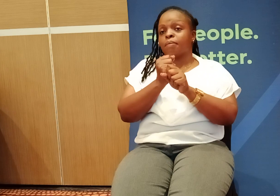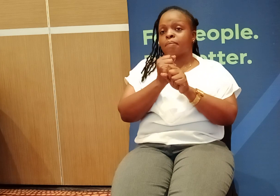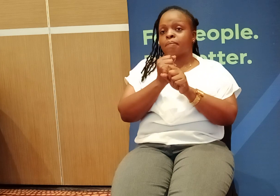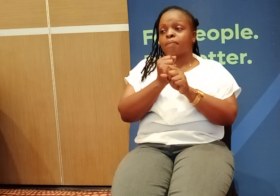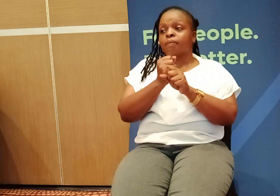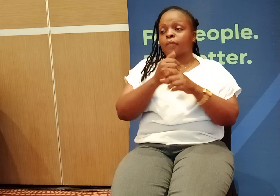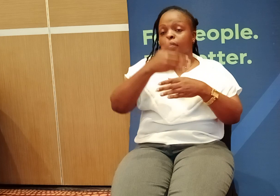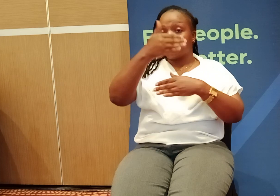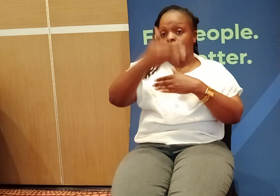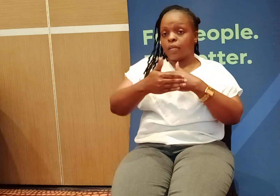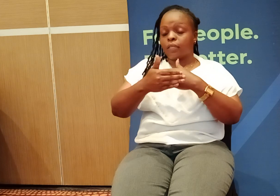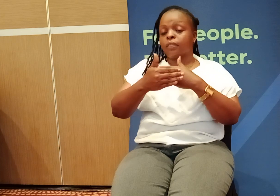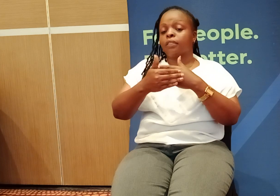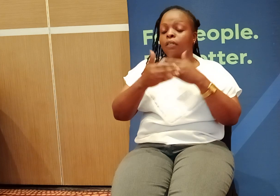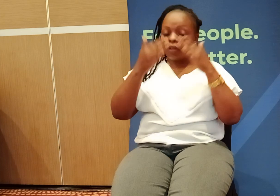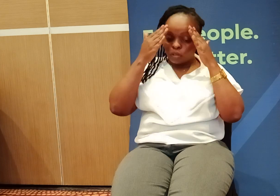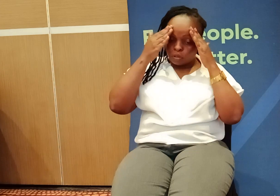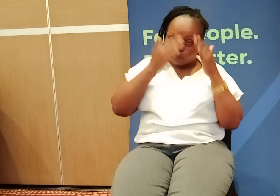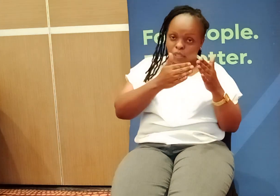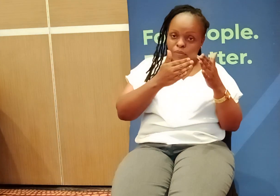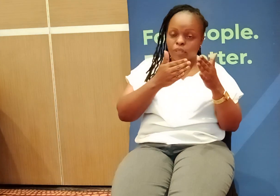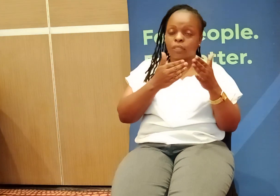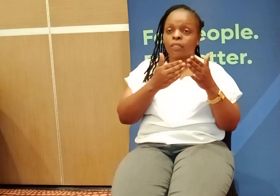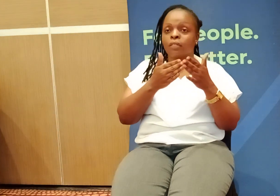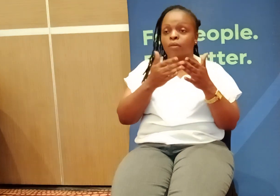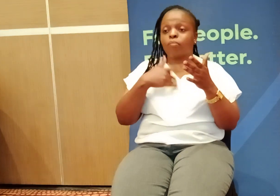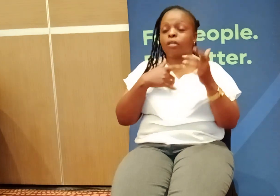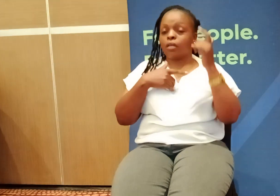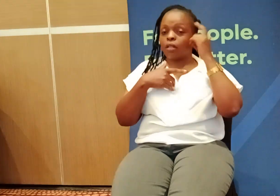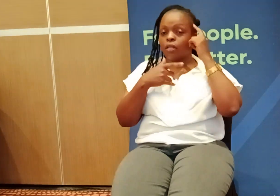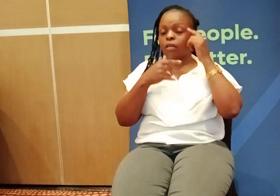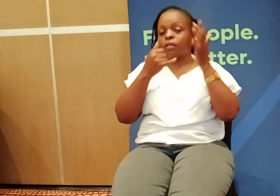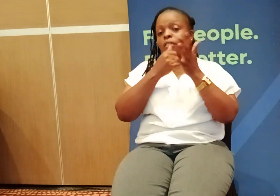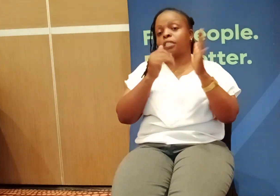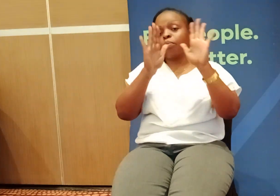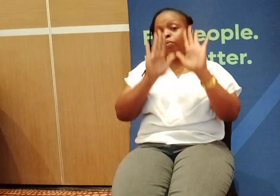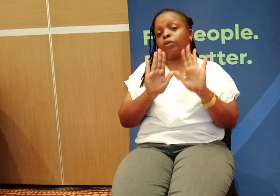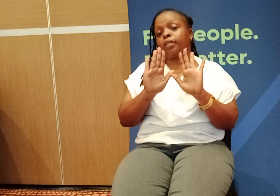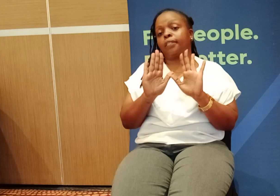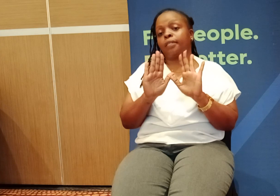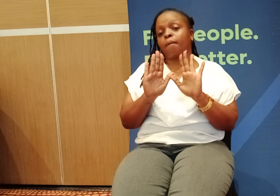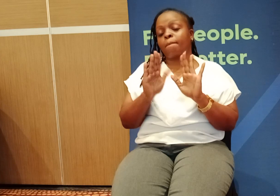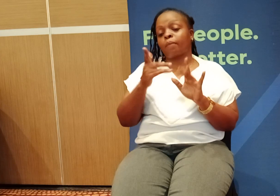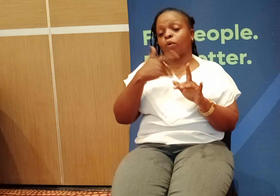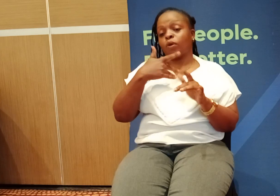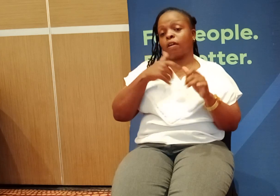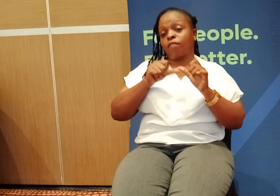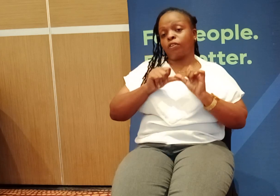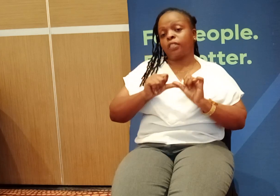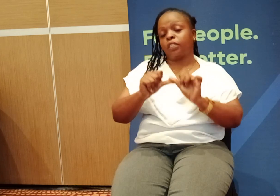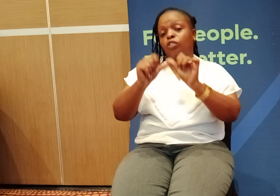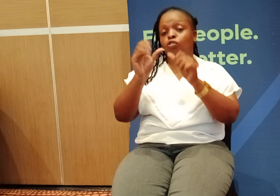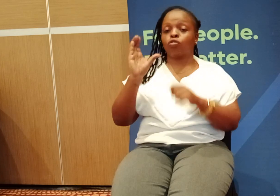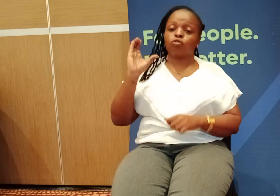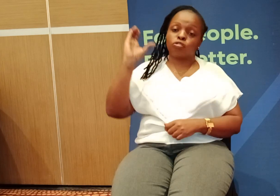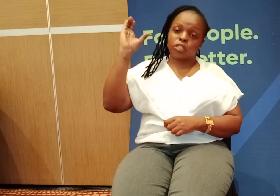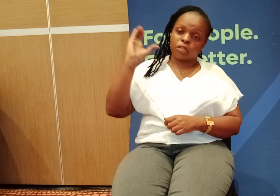the next commitment. I think it's important, we've continued to champion support for